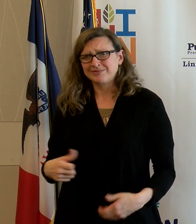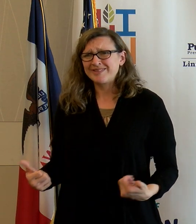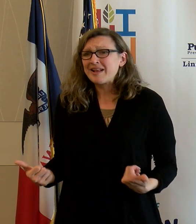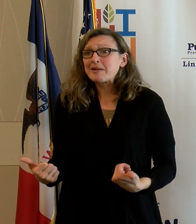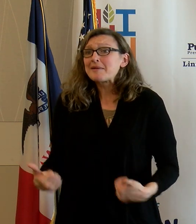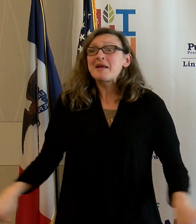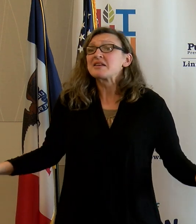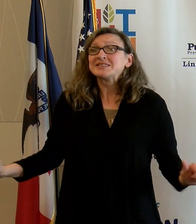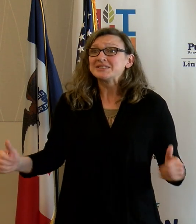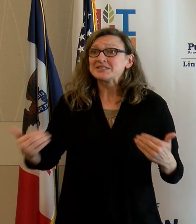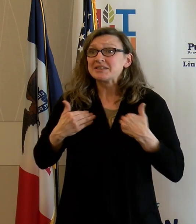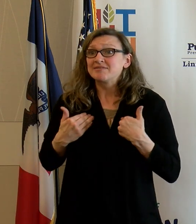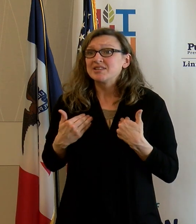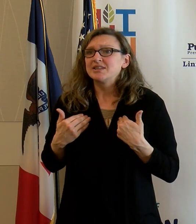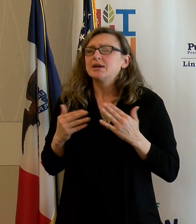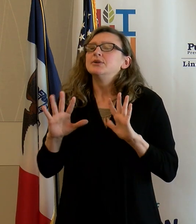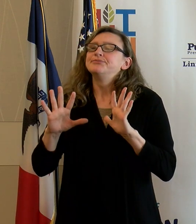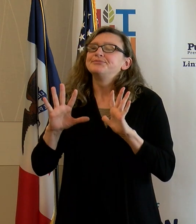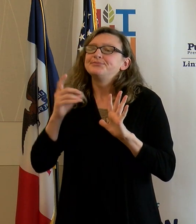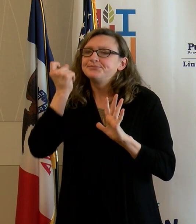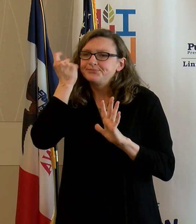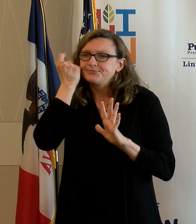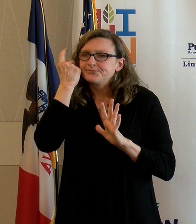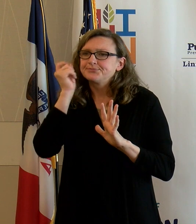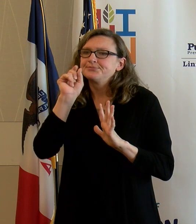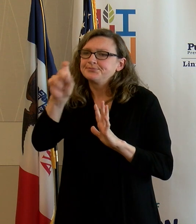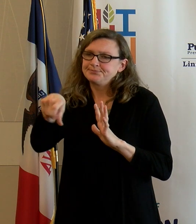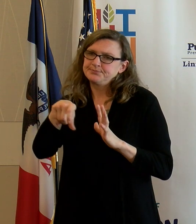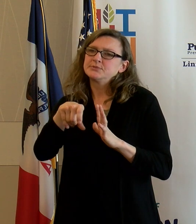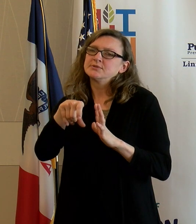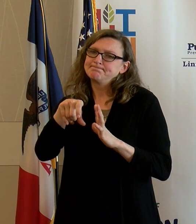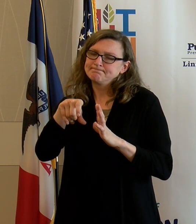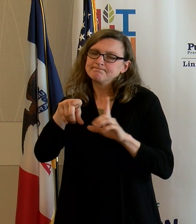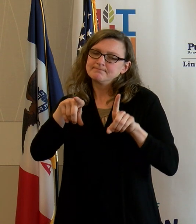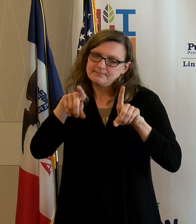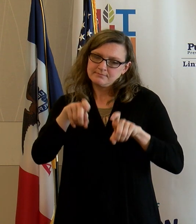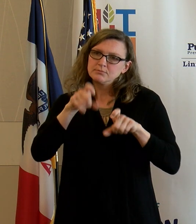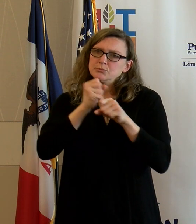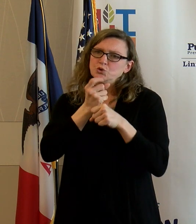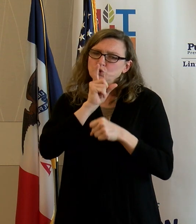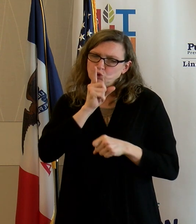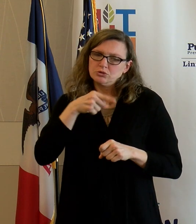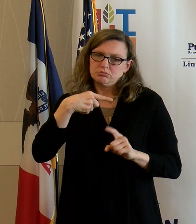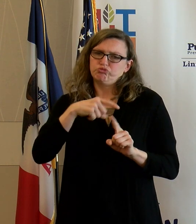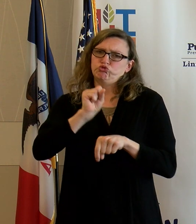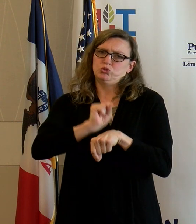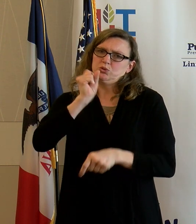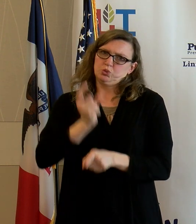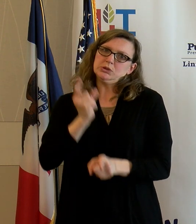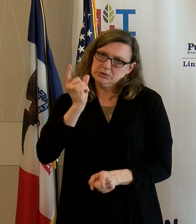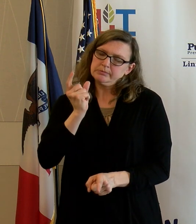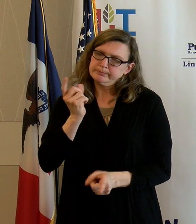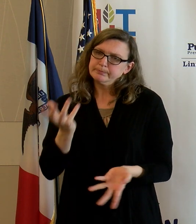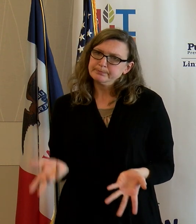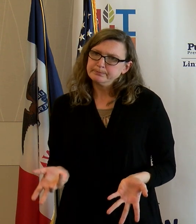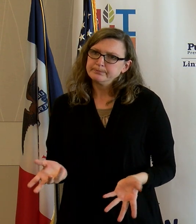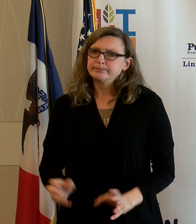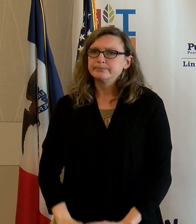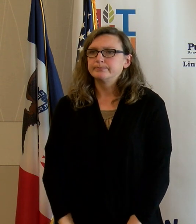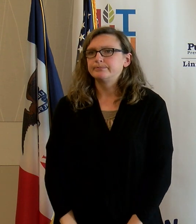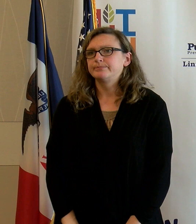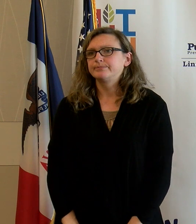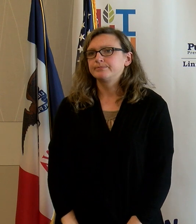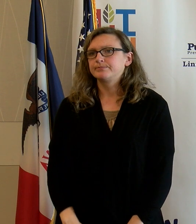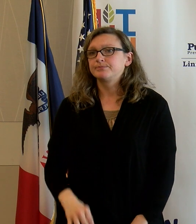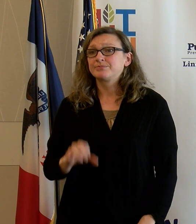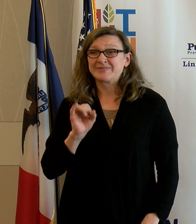have to be fit tested appropriately and make sure that it's going to function appropriately. But yeah, as long as it's an N95 mask and we